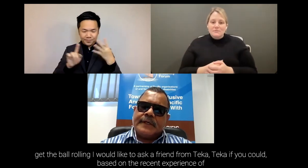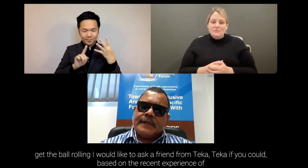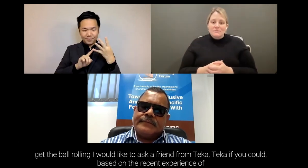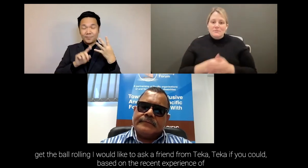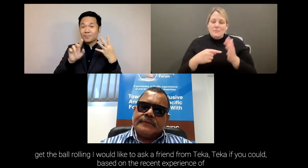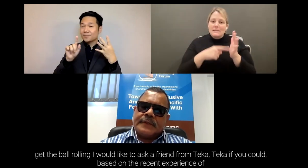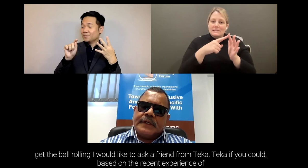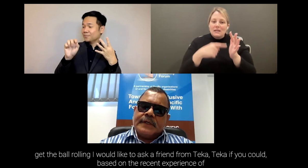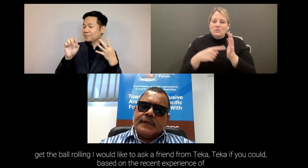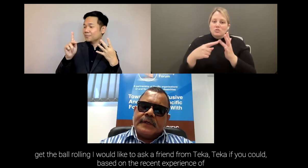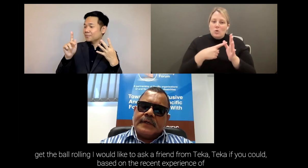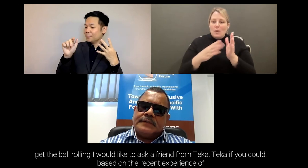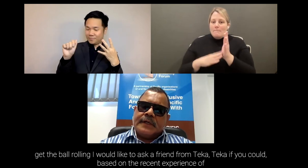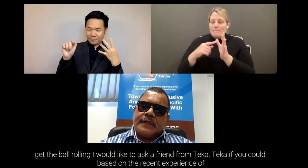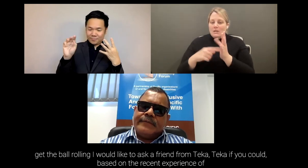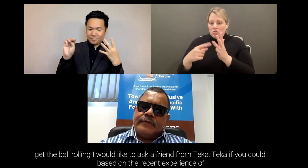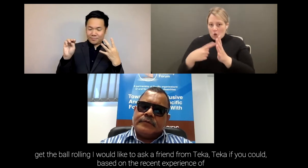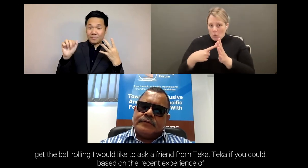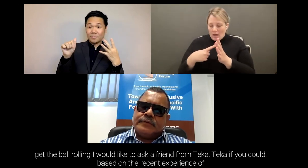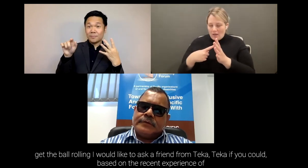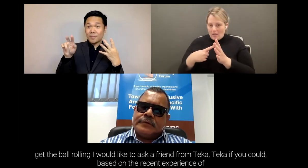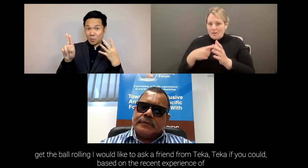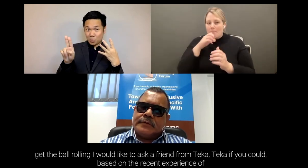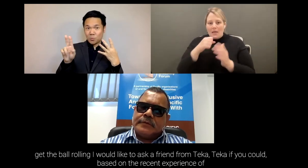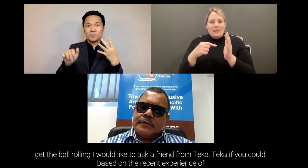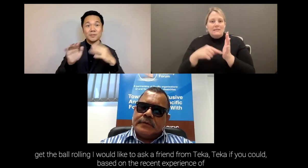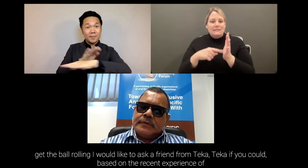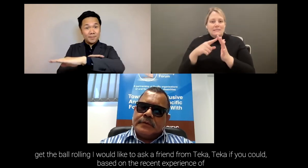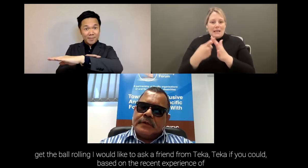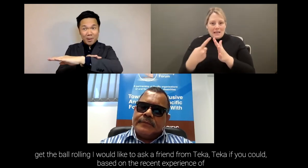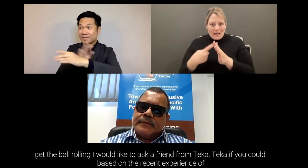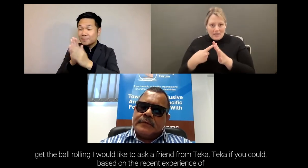for Teka. Teka, if you could,